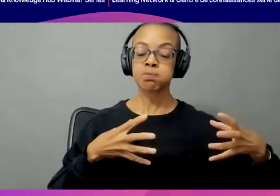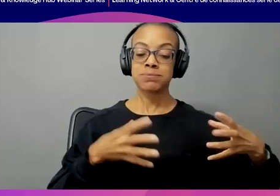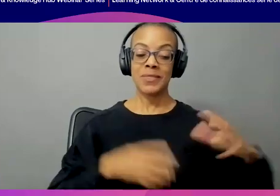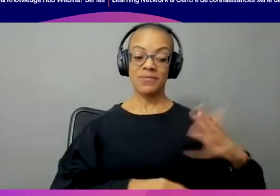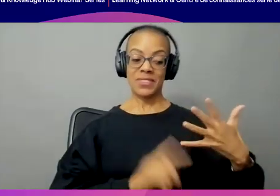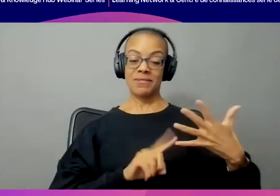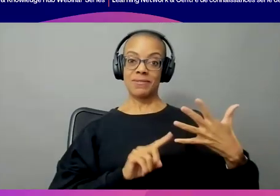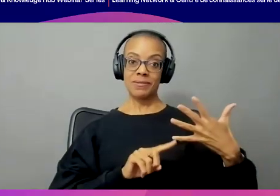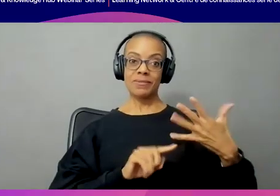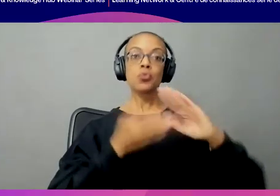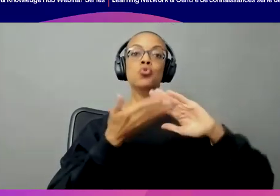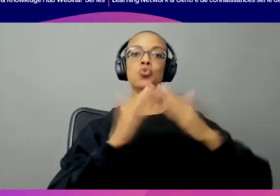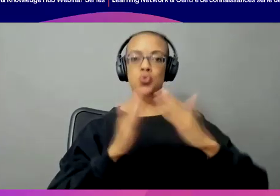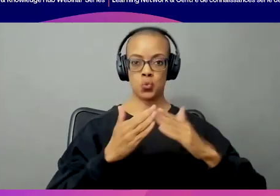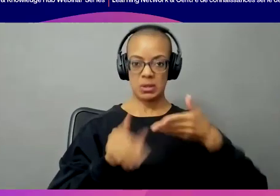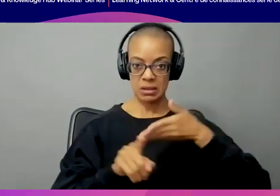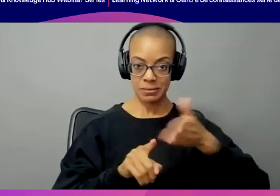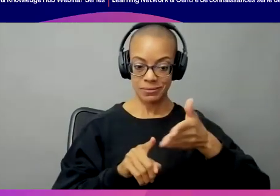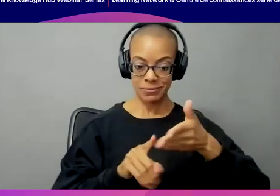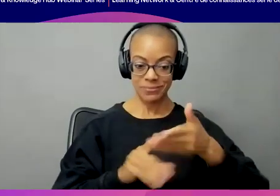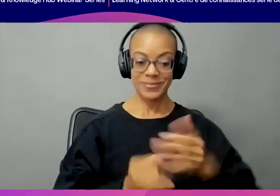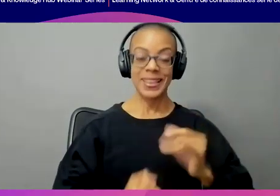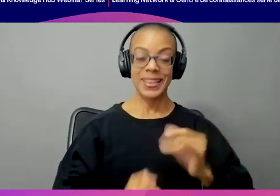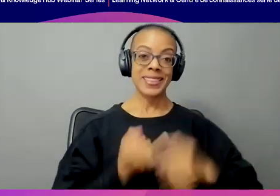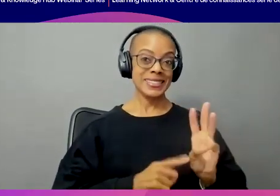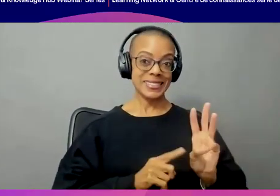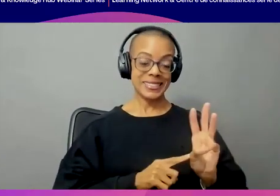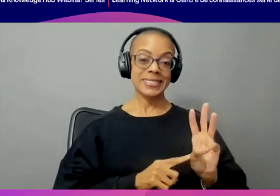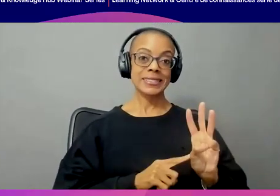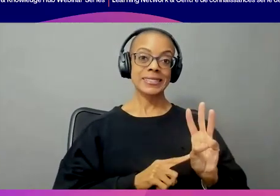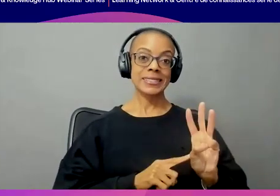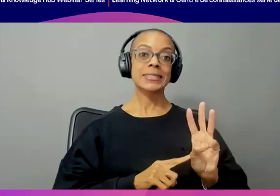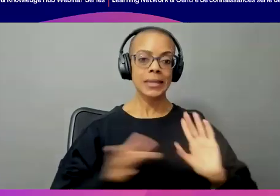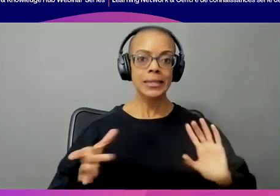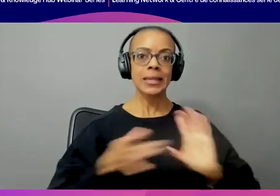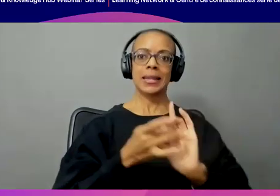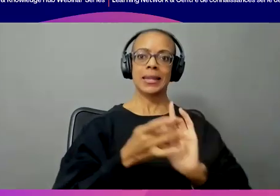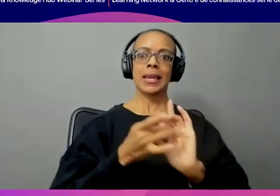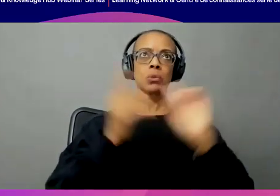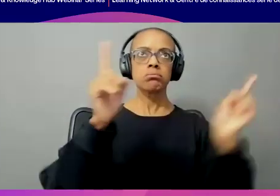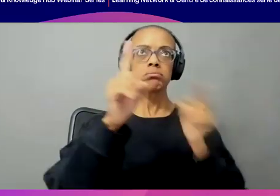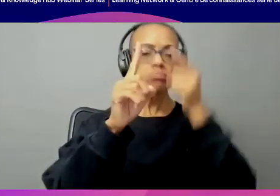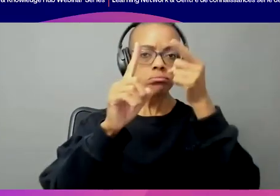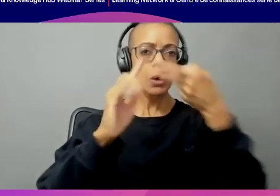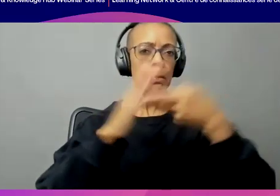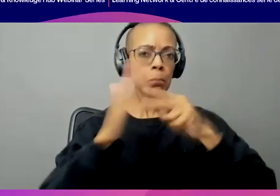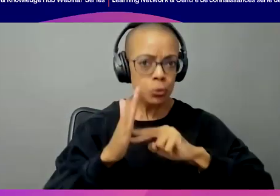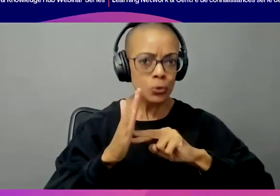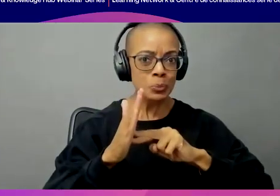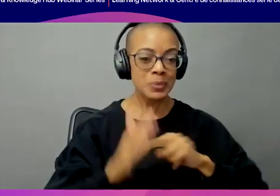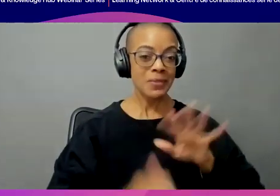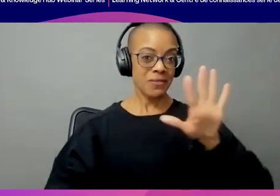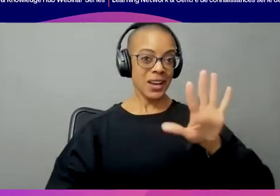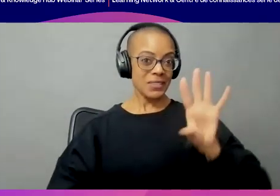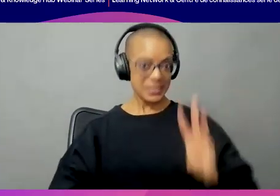all about community. And the last one is about connecting with purpose. And in these last two sessions, we bring in